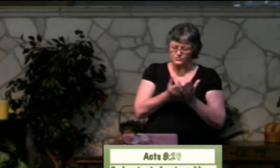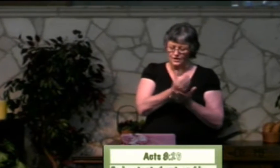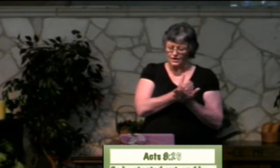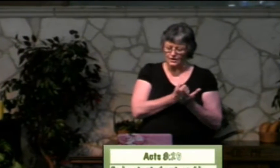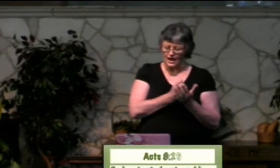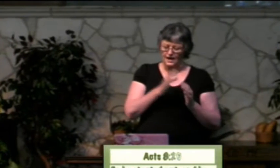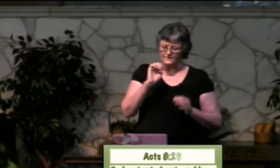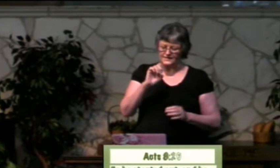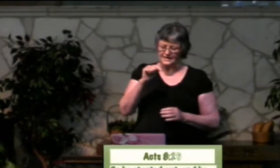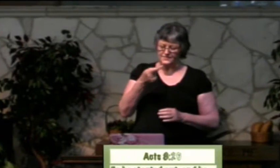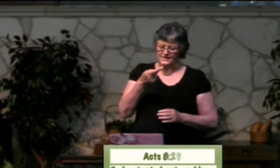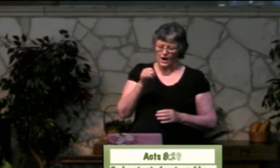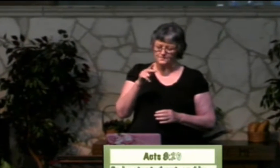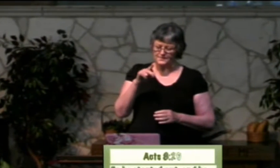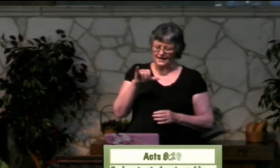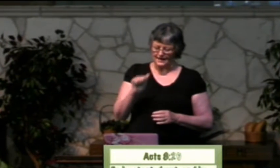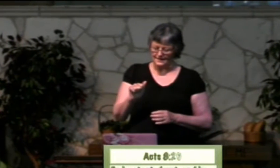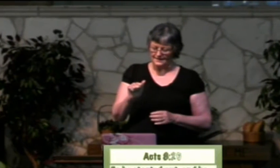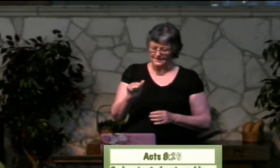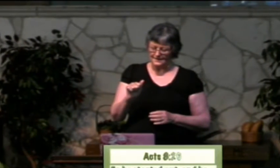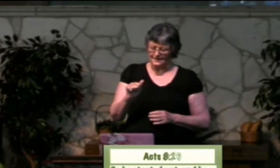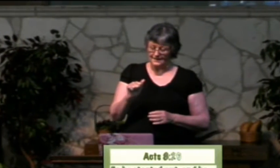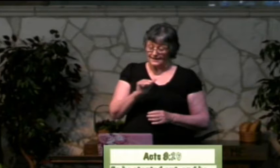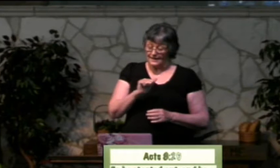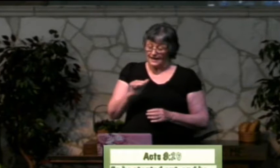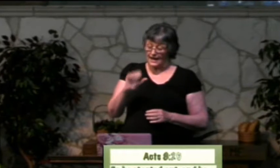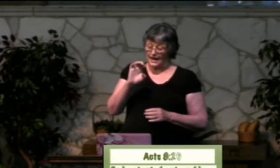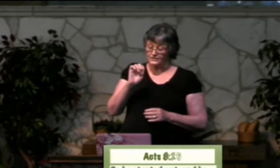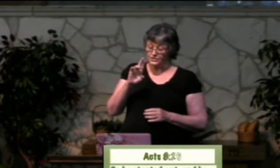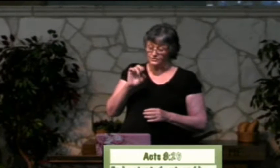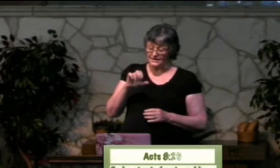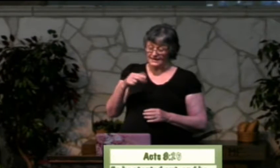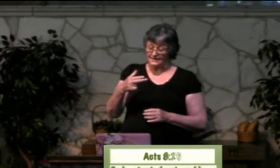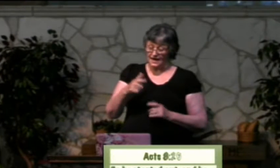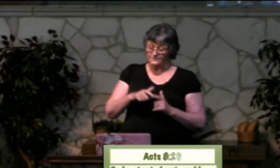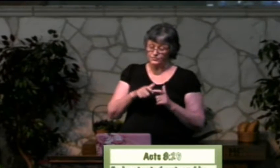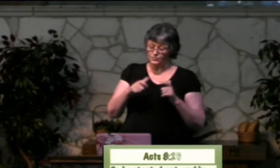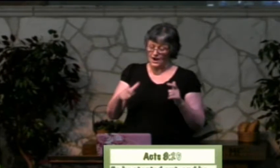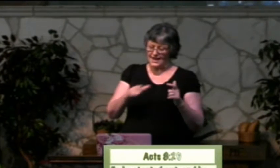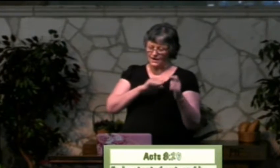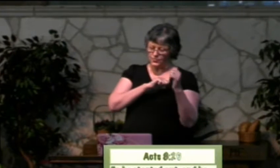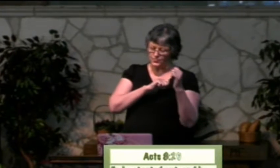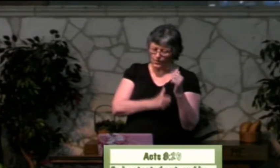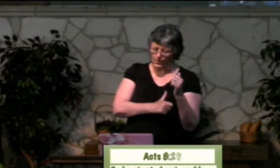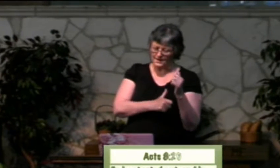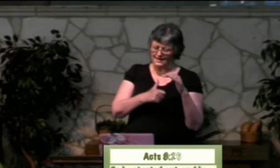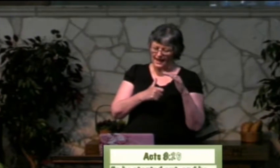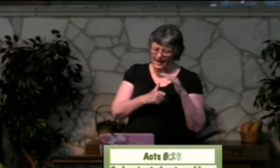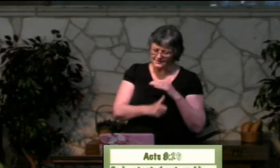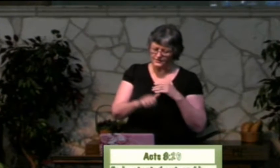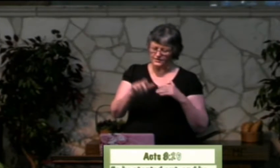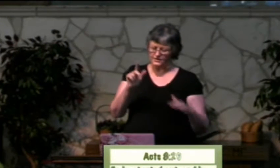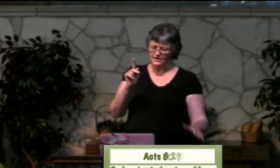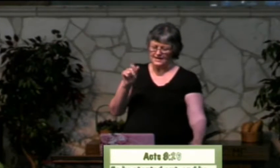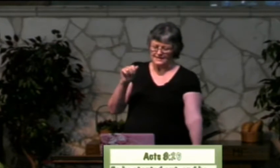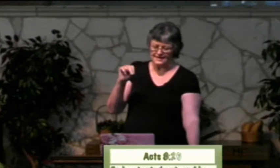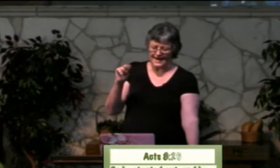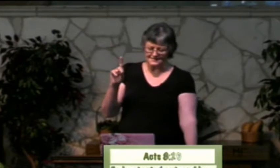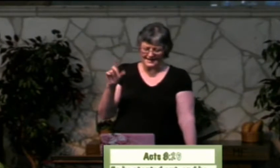treasurer of Ethiopia, a eunuch of great authority under